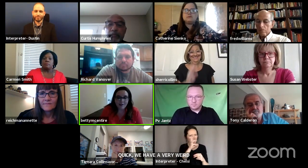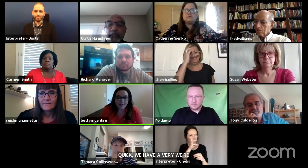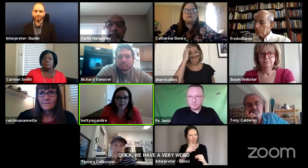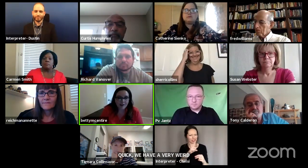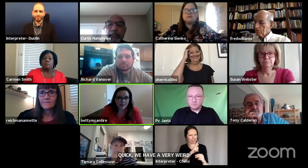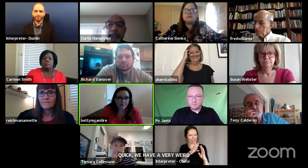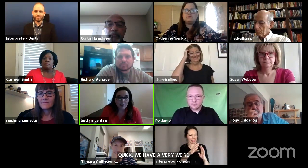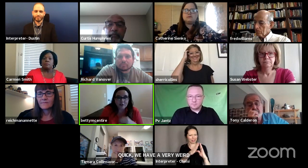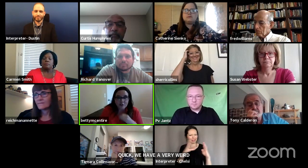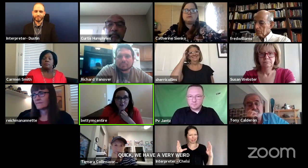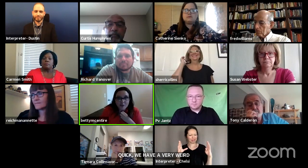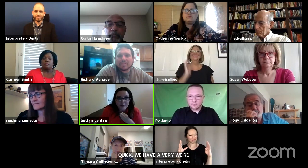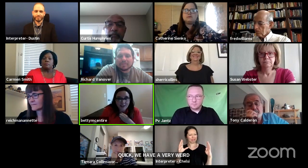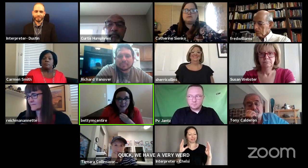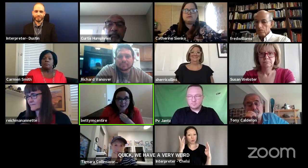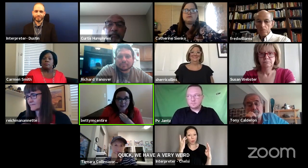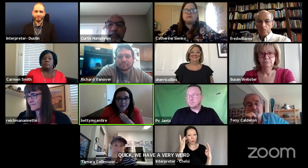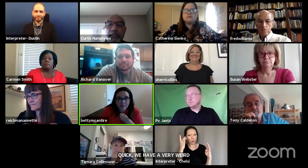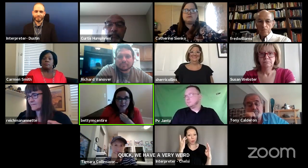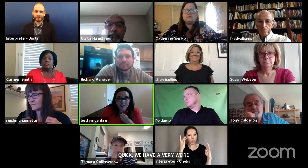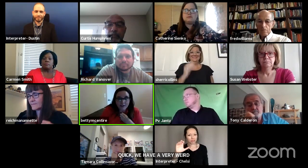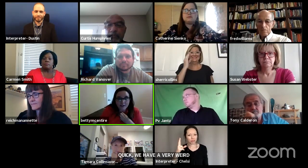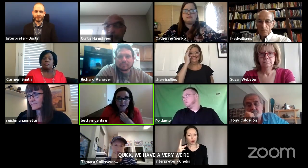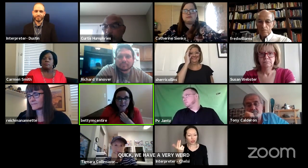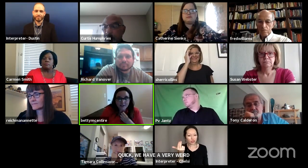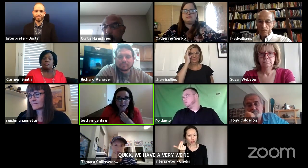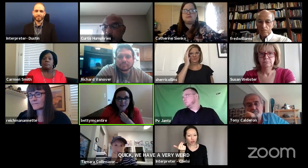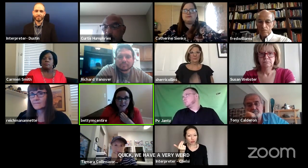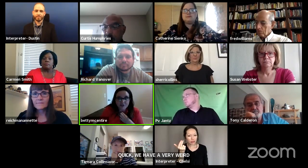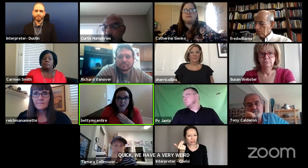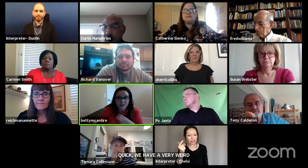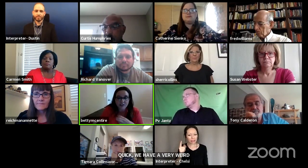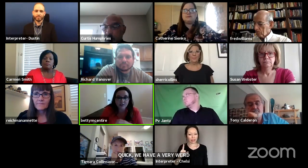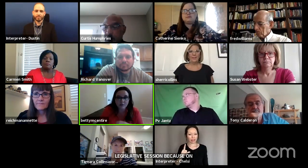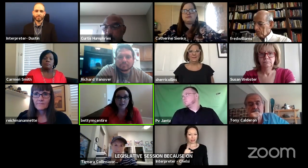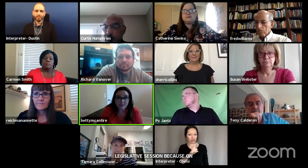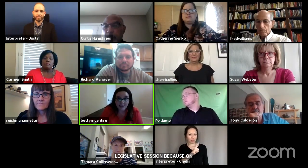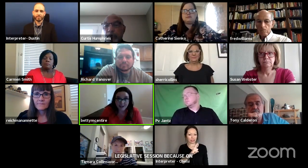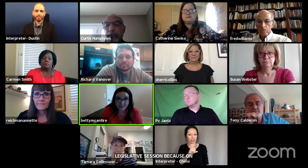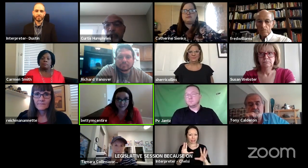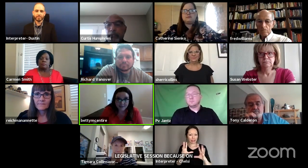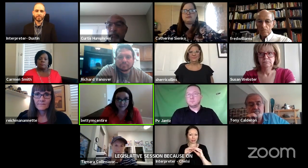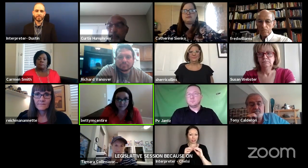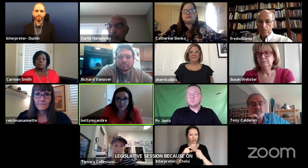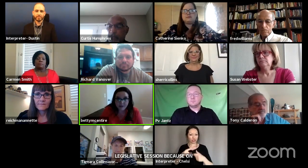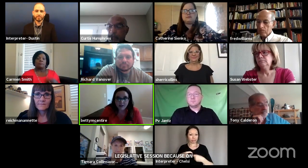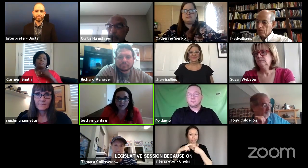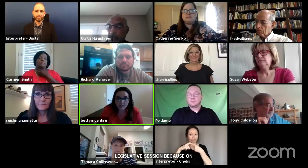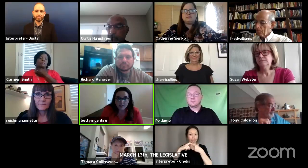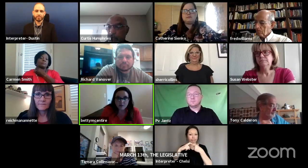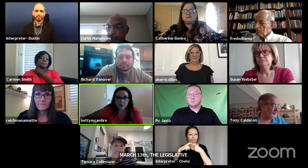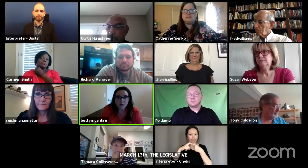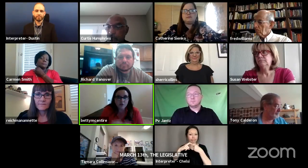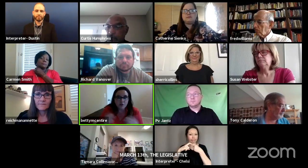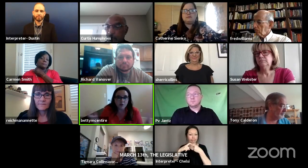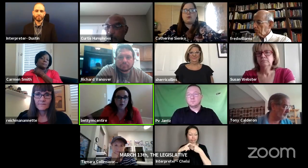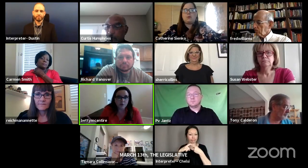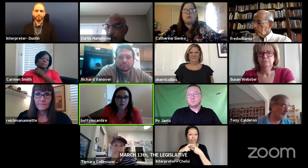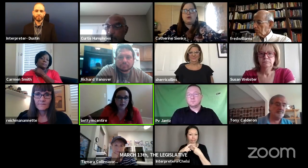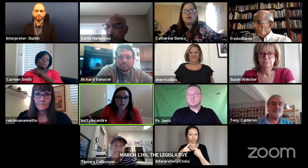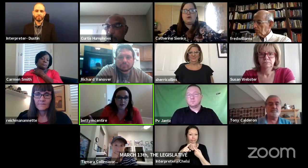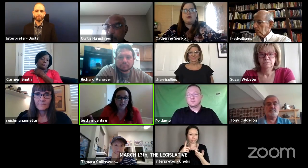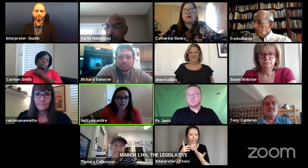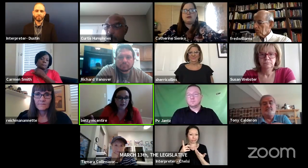because on March 13th, the legislative session recessed due